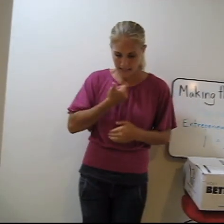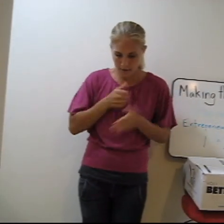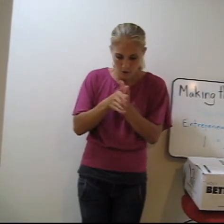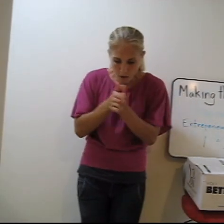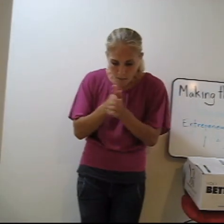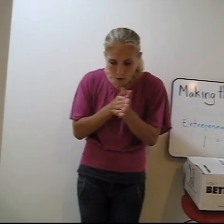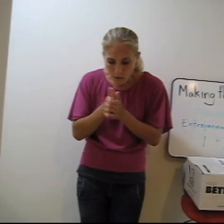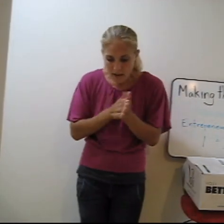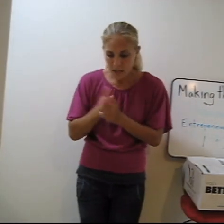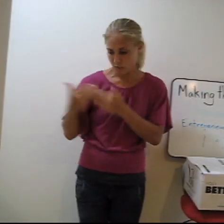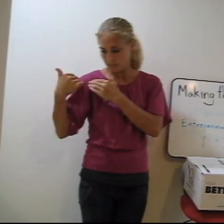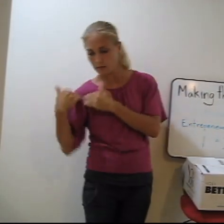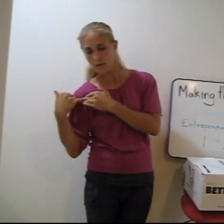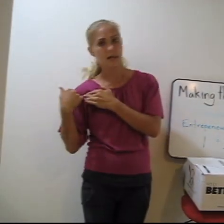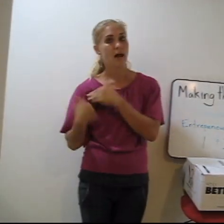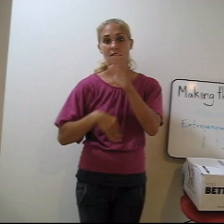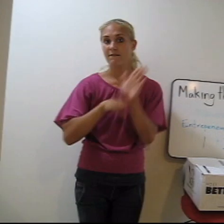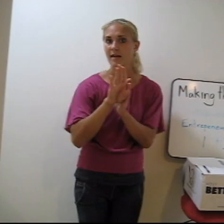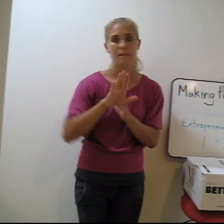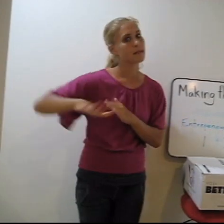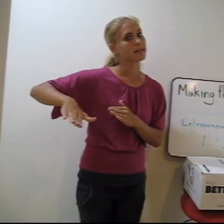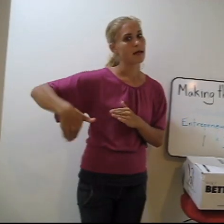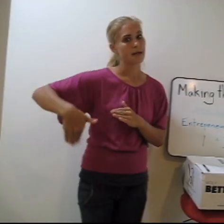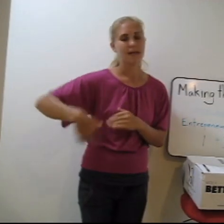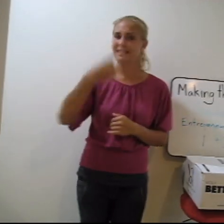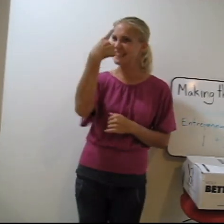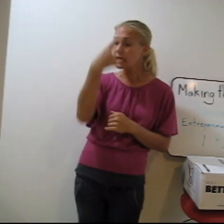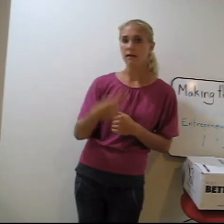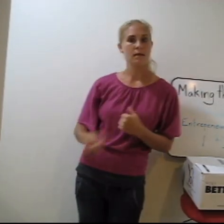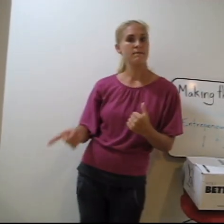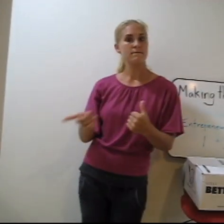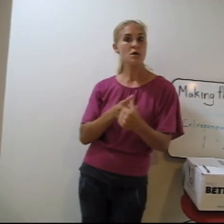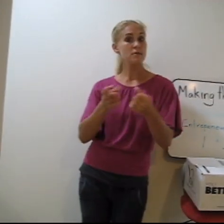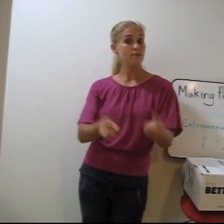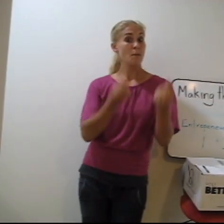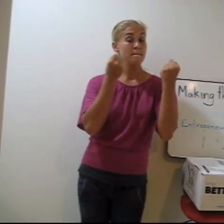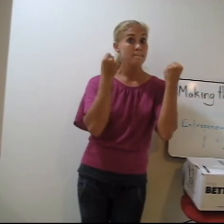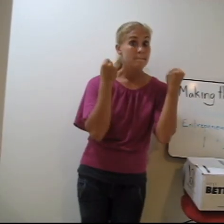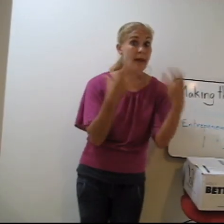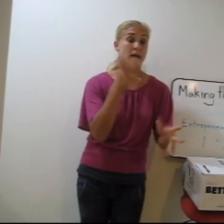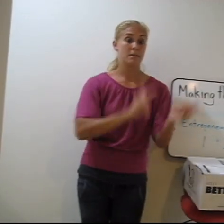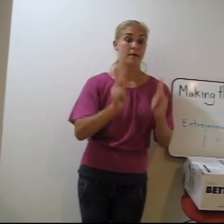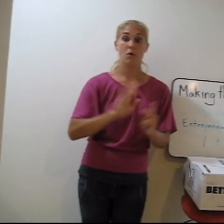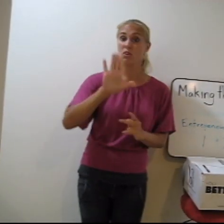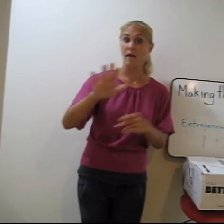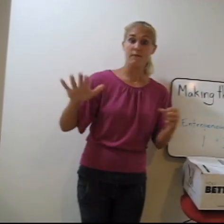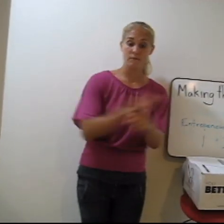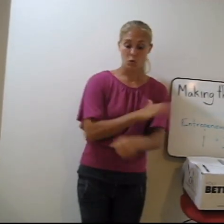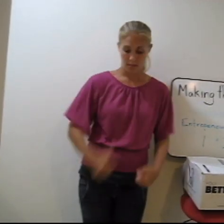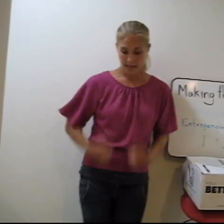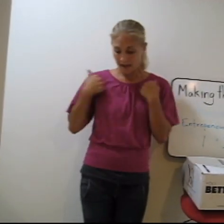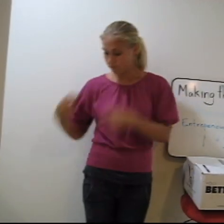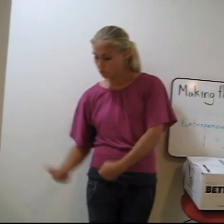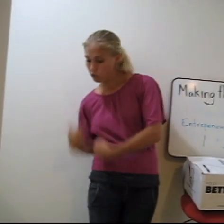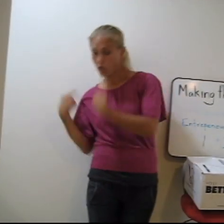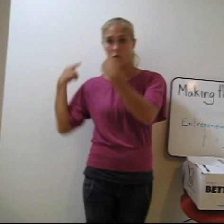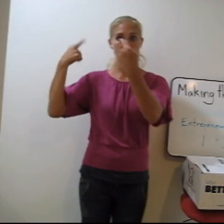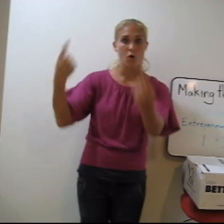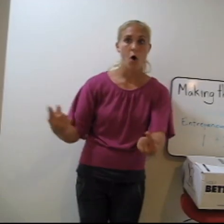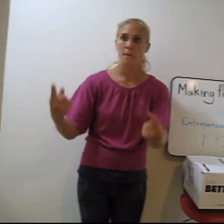systems are not developed. Think about it. For most people, their entire life has been rigorously structured. When they went to school, they were